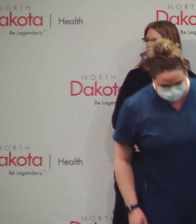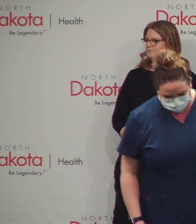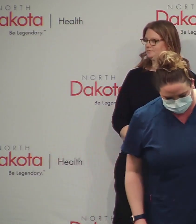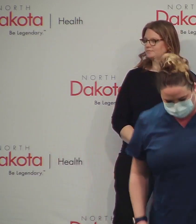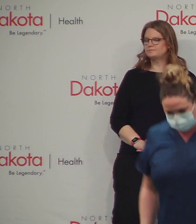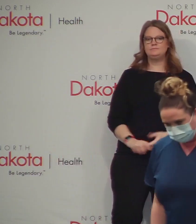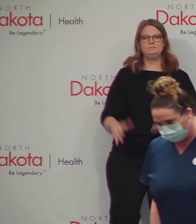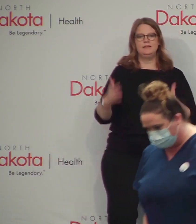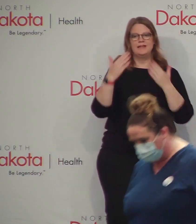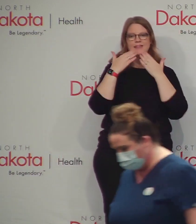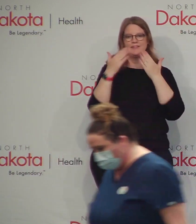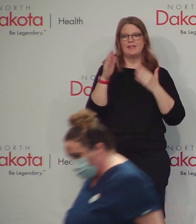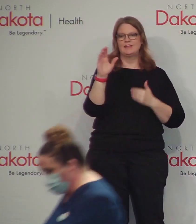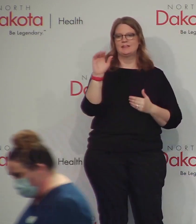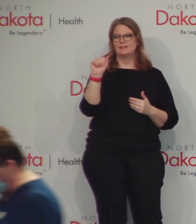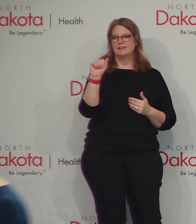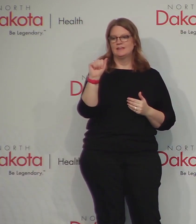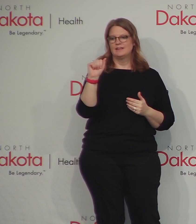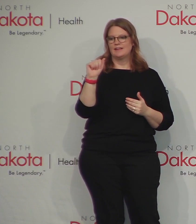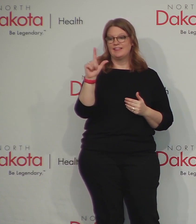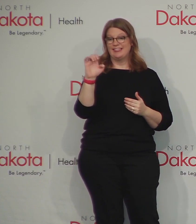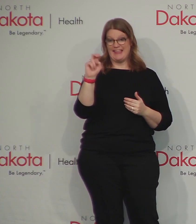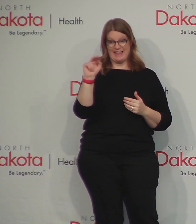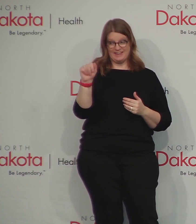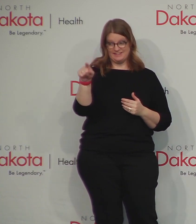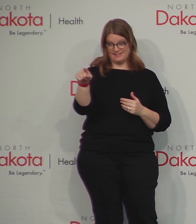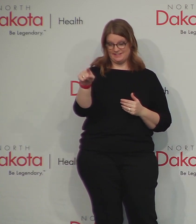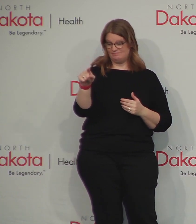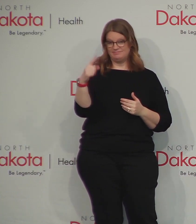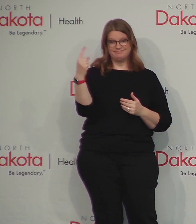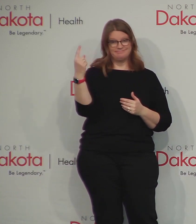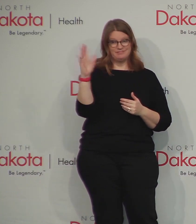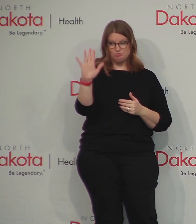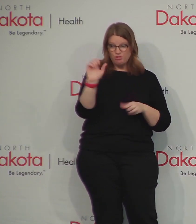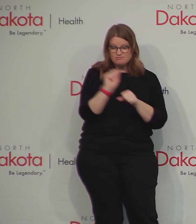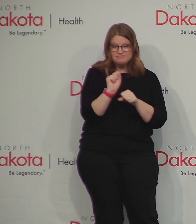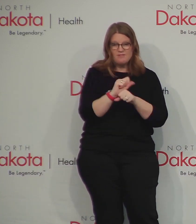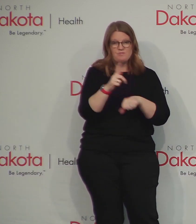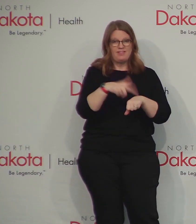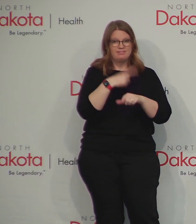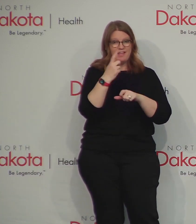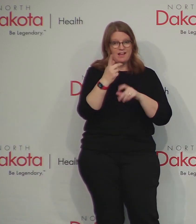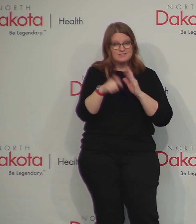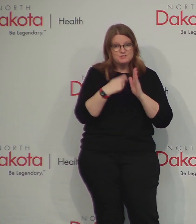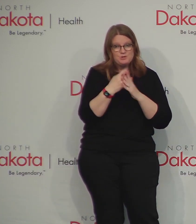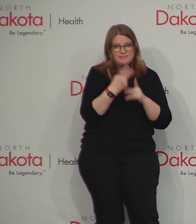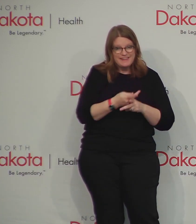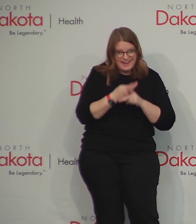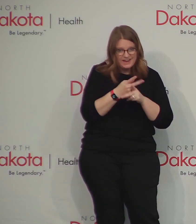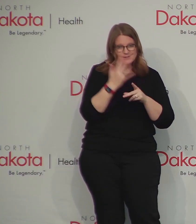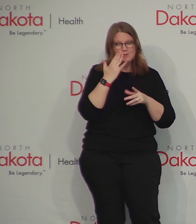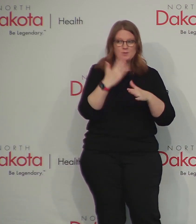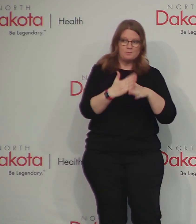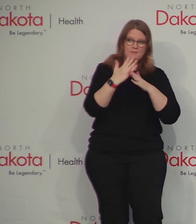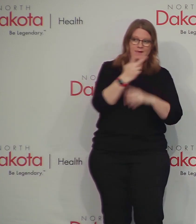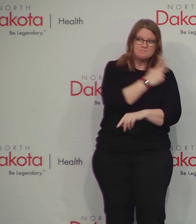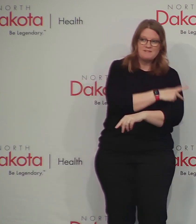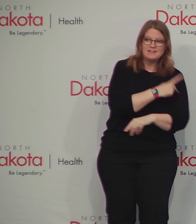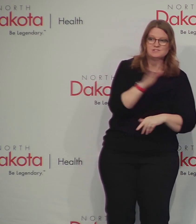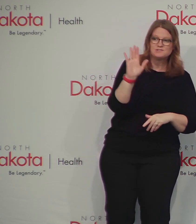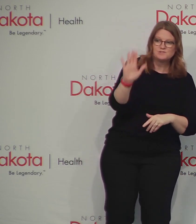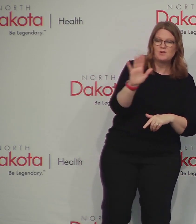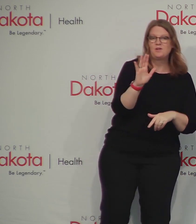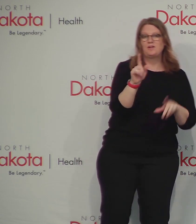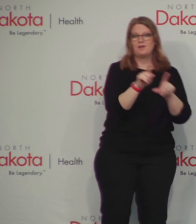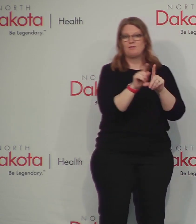And I just want to thank Alena for everything she's doing in long-term care to protect her patients and all of her work, and all of